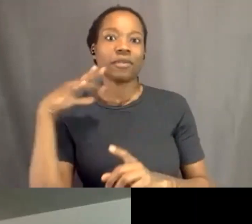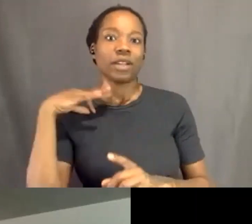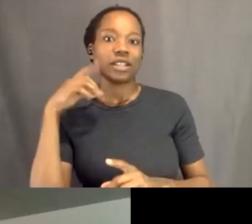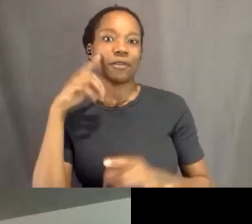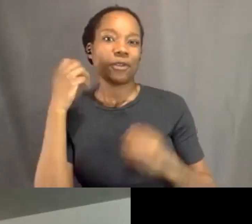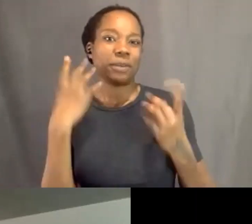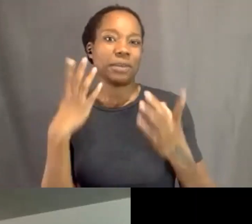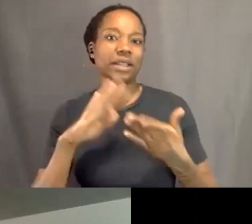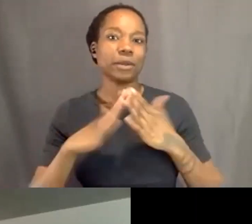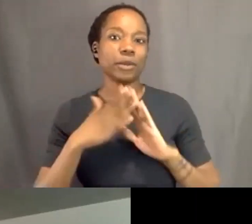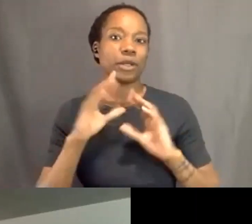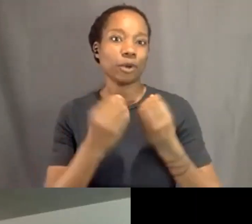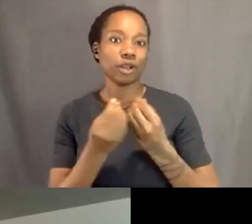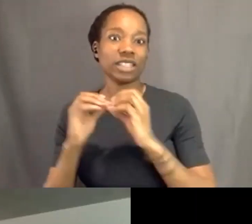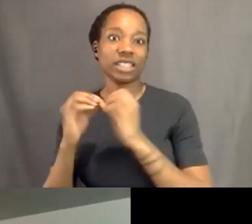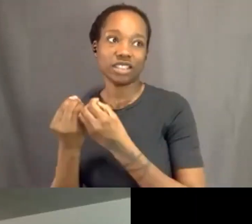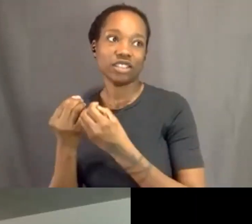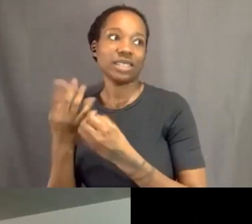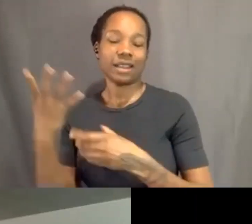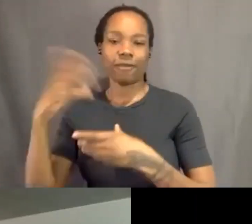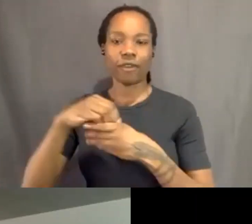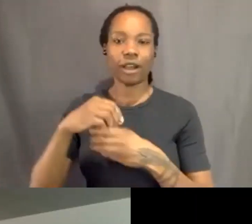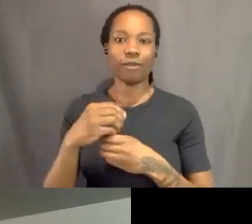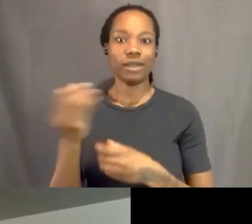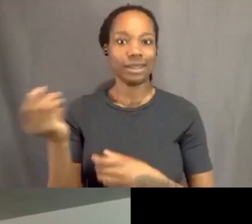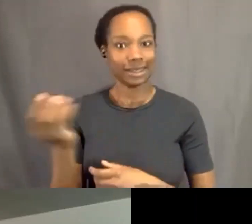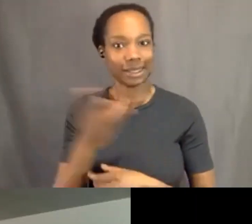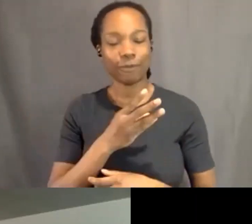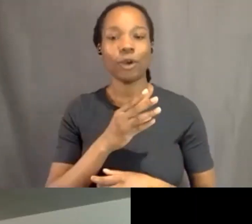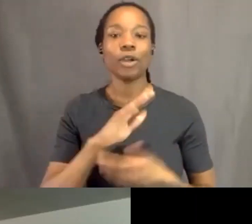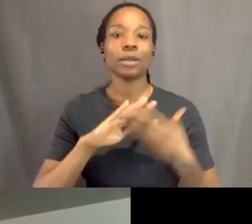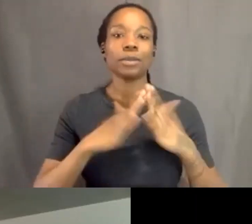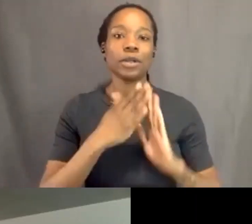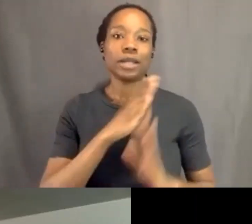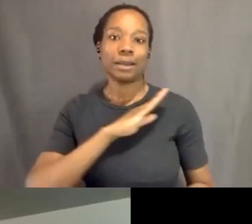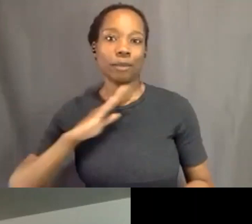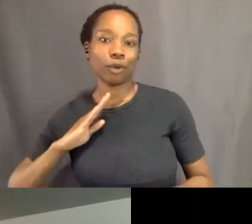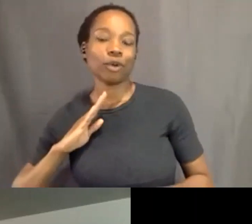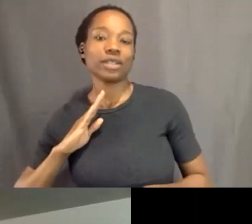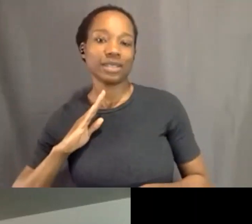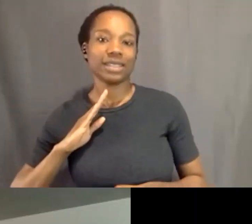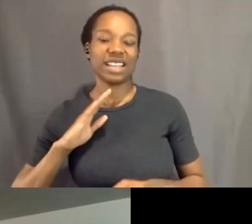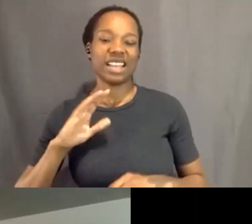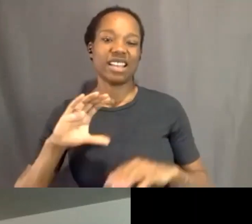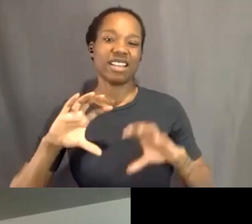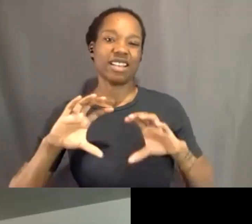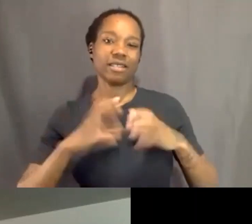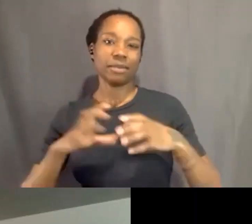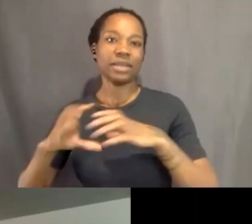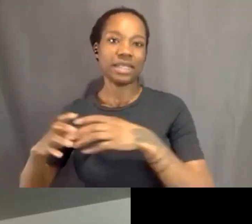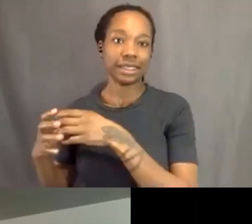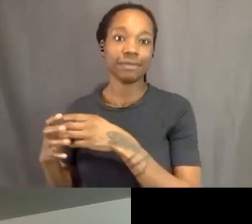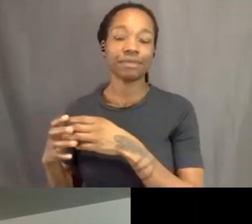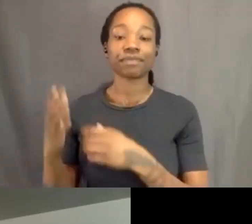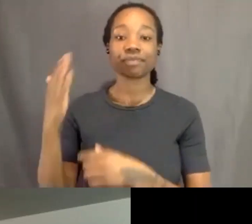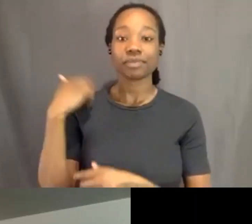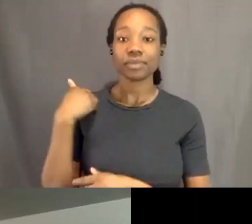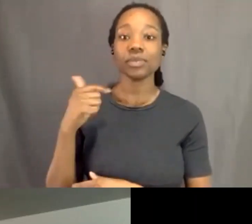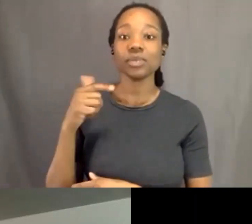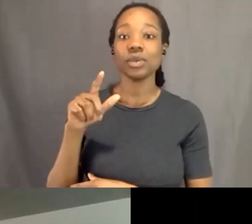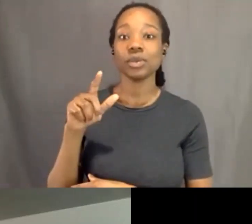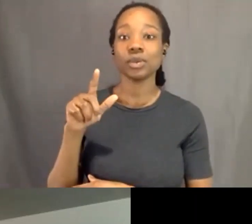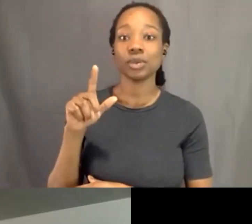on several community boards and committees. In December of 2020, she was appointed by Governor Cuomo to the New York